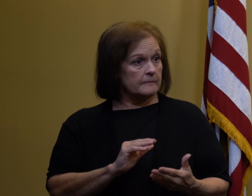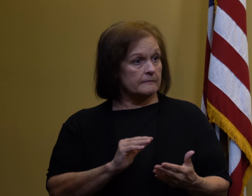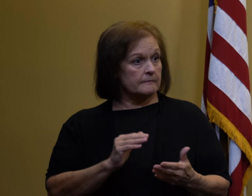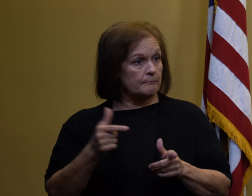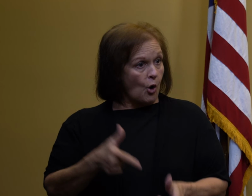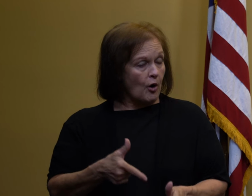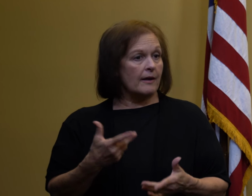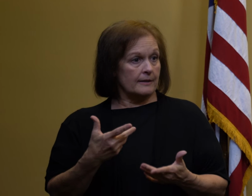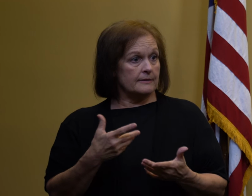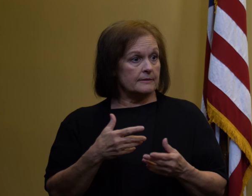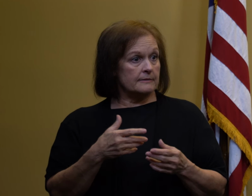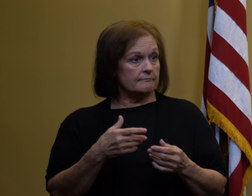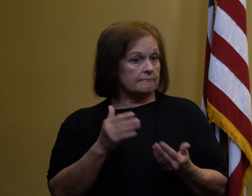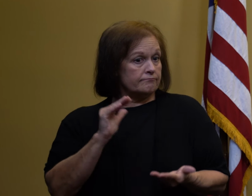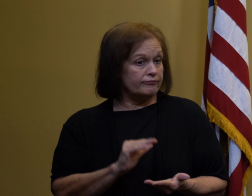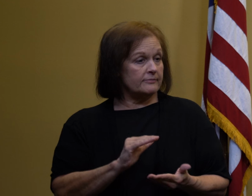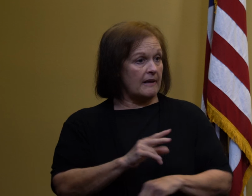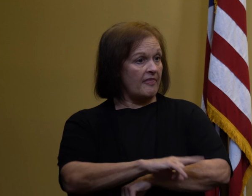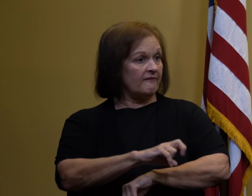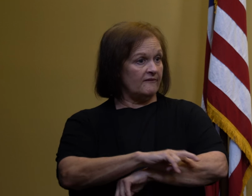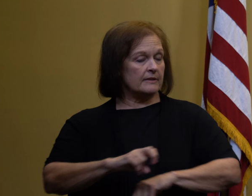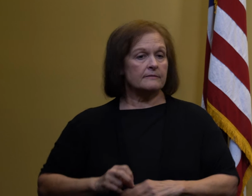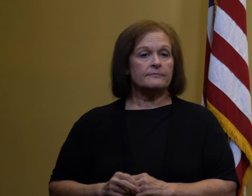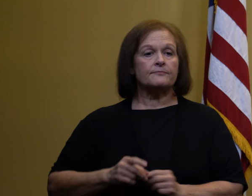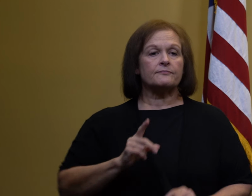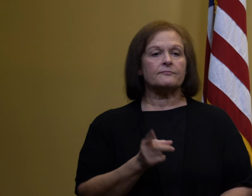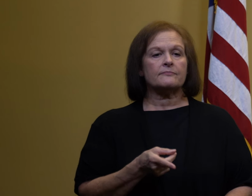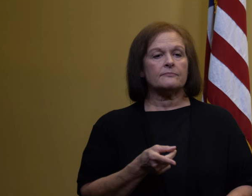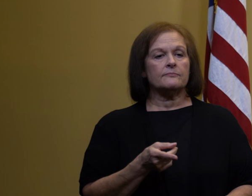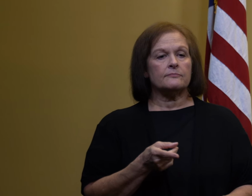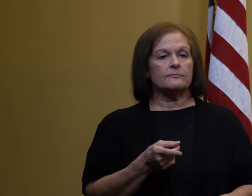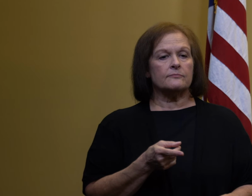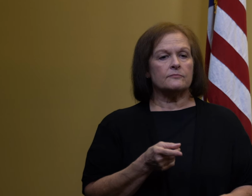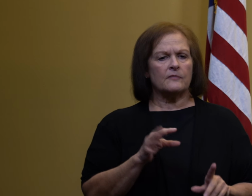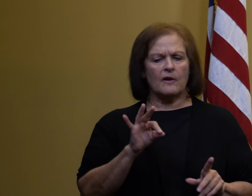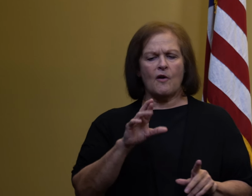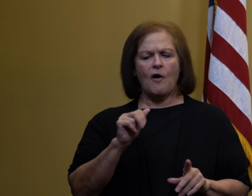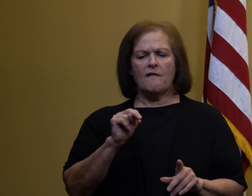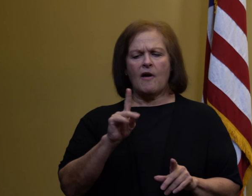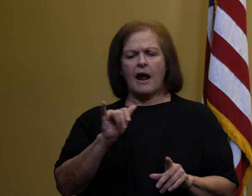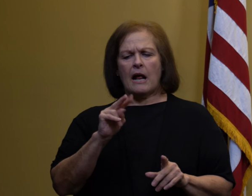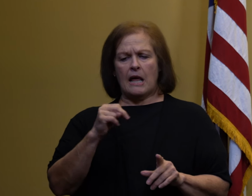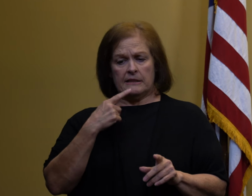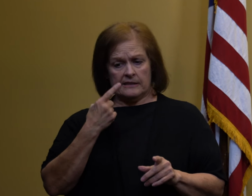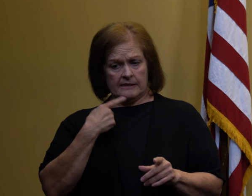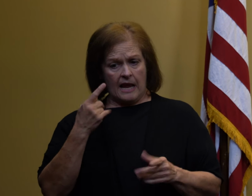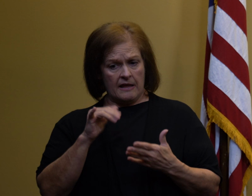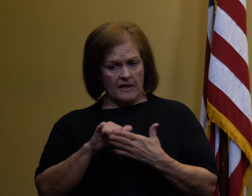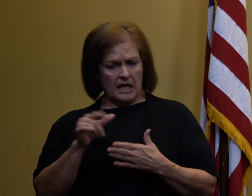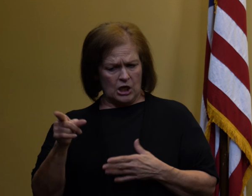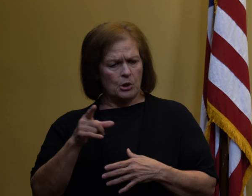burglaries, fewer thefts. Mayor Myers with the application. Mr. Franklin confirmed he would take the job if offered to